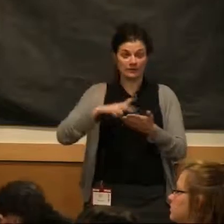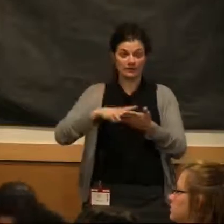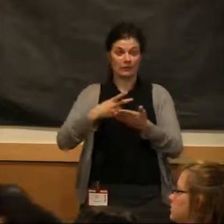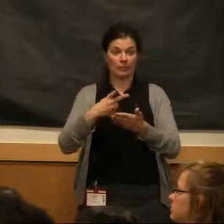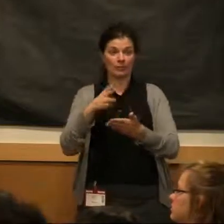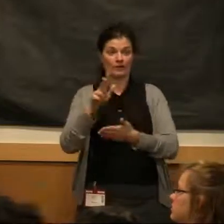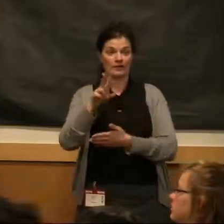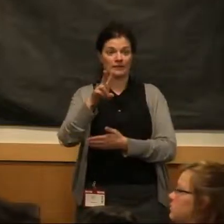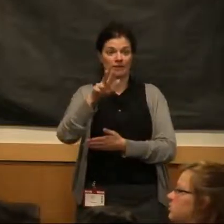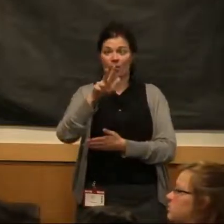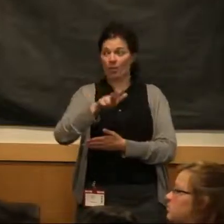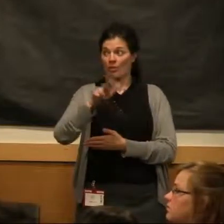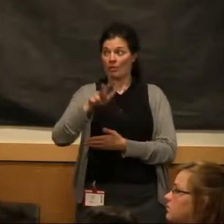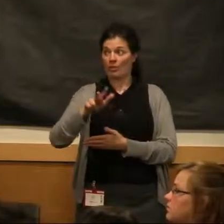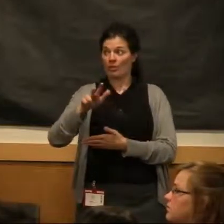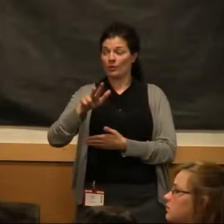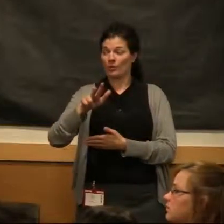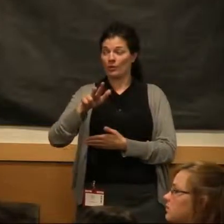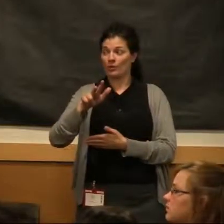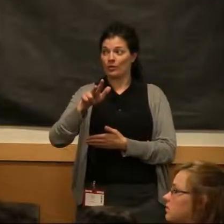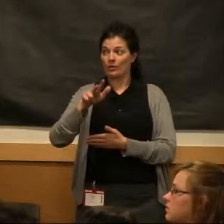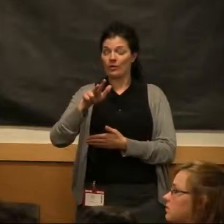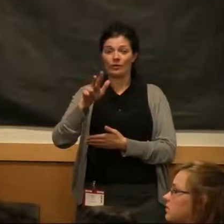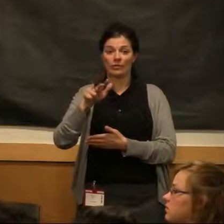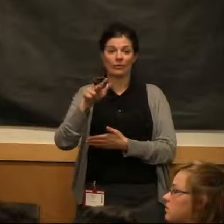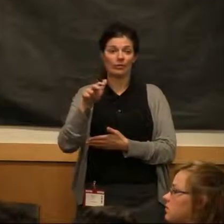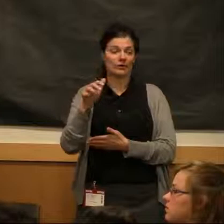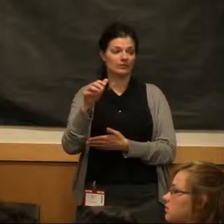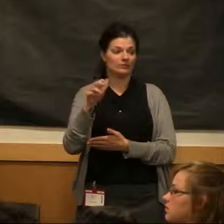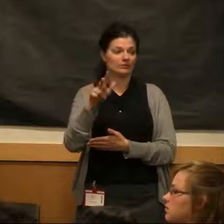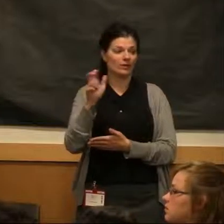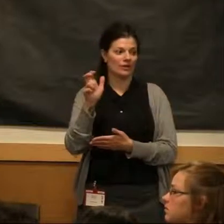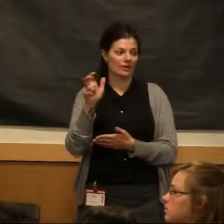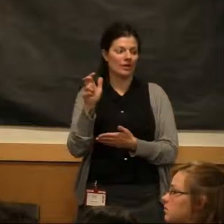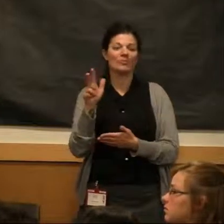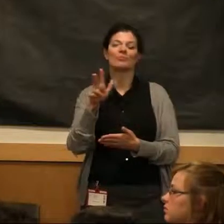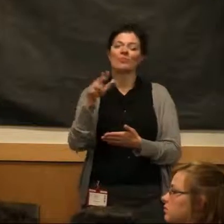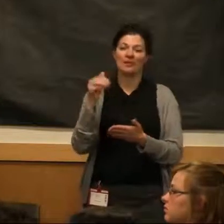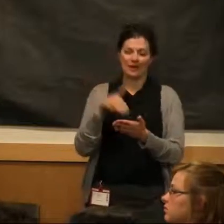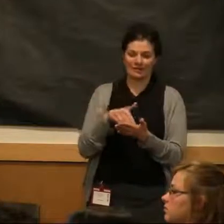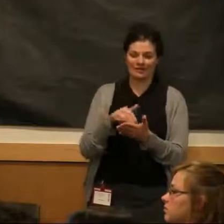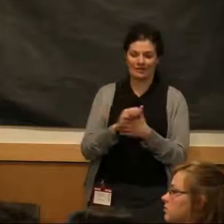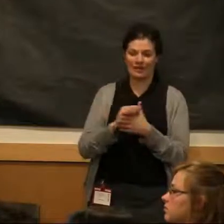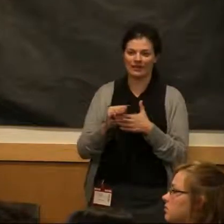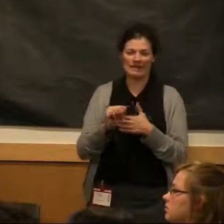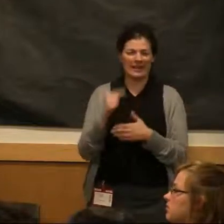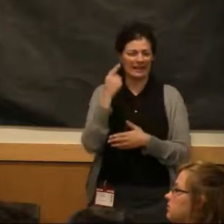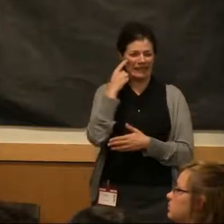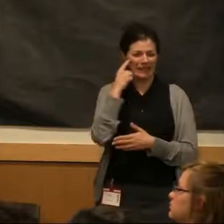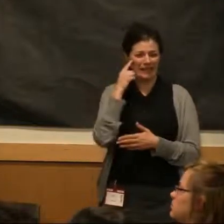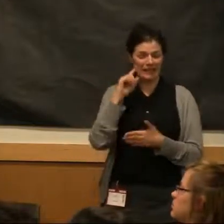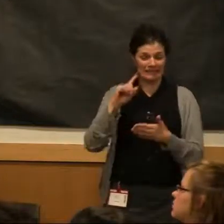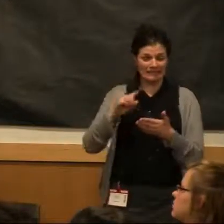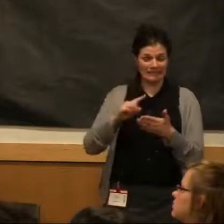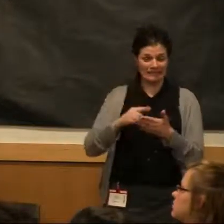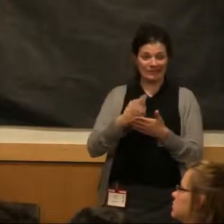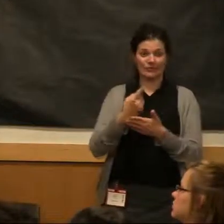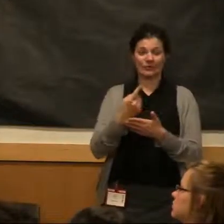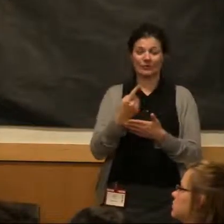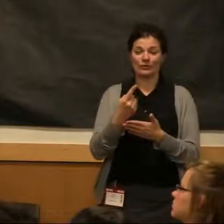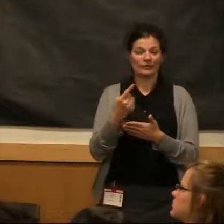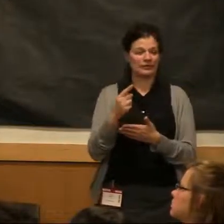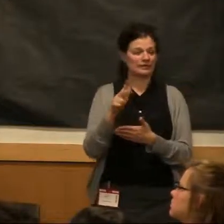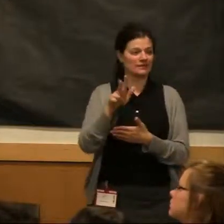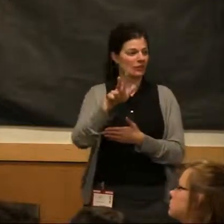is $3,300 a semester at Colorado College, and I think a single is $3,600 a